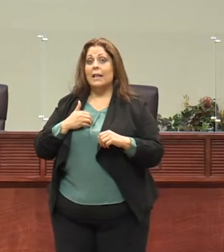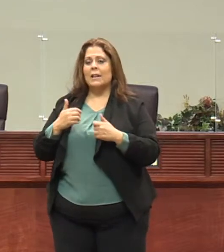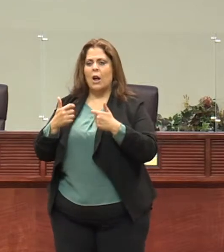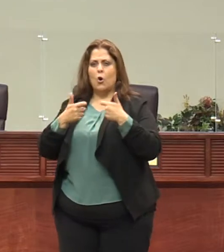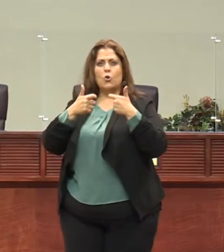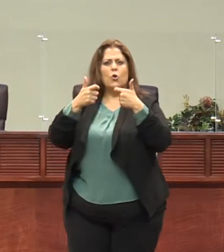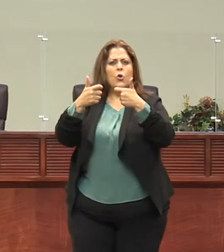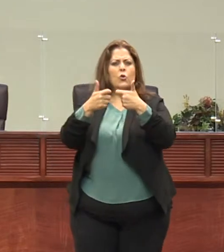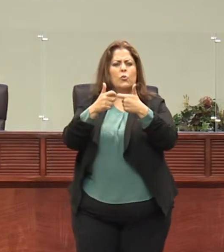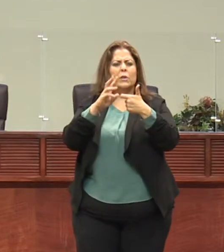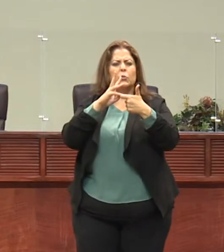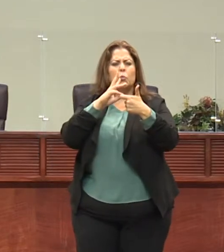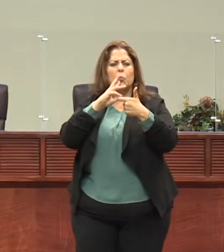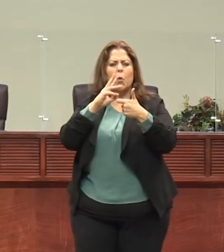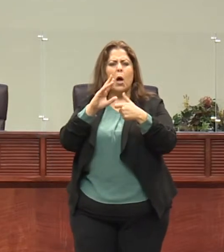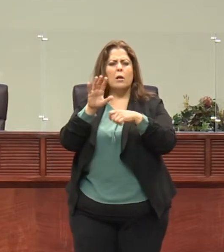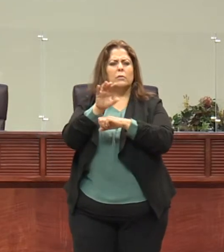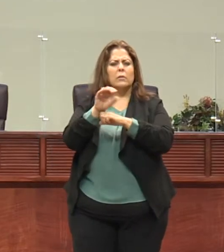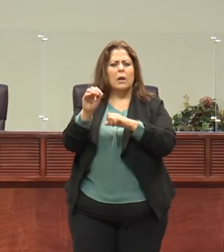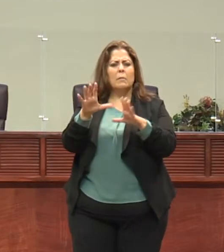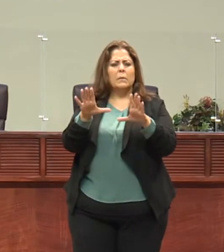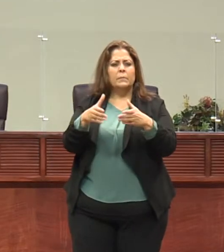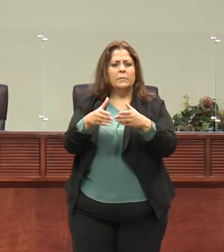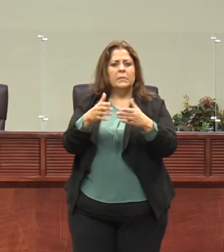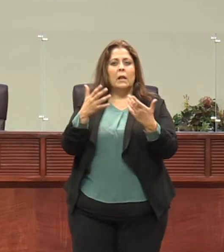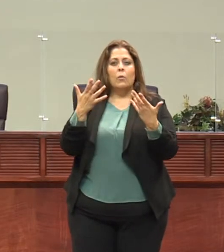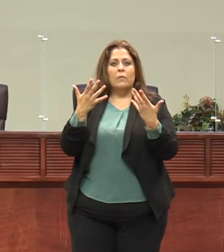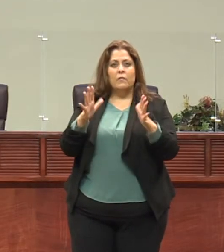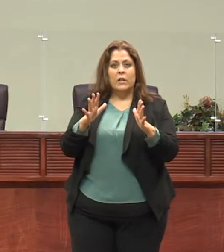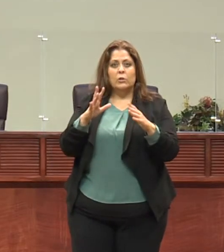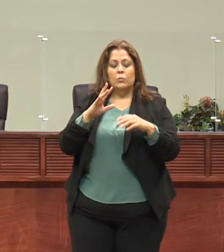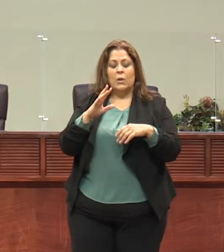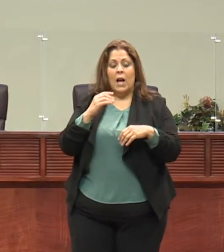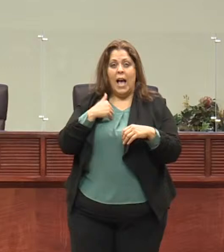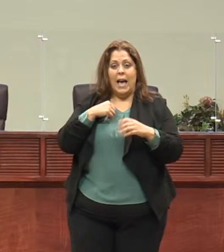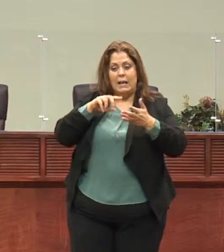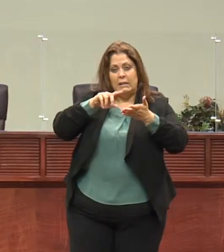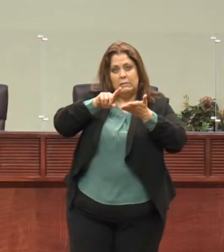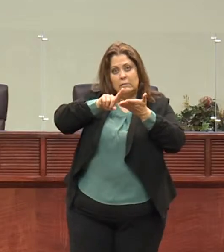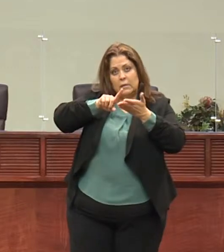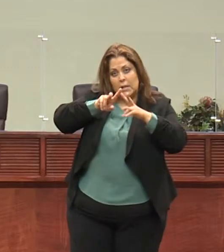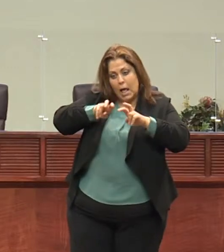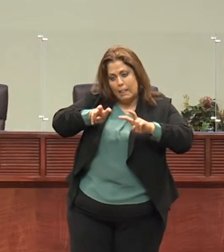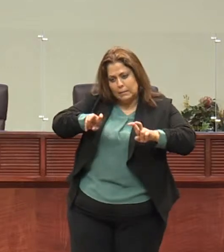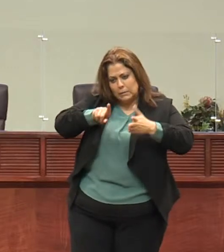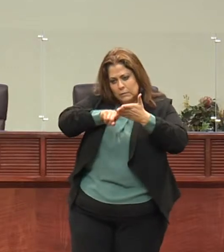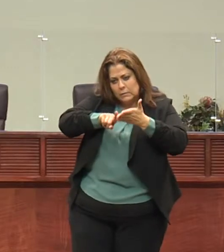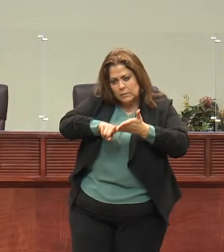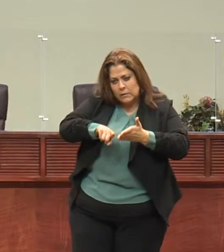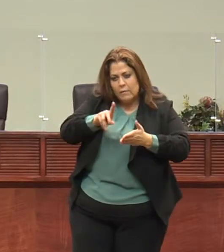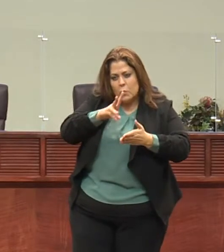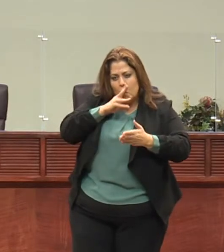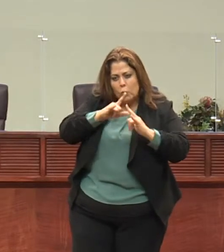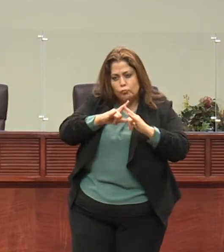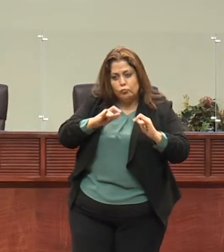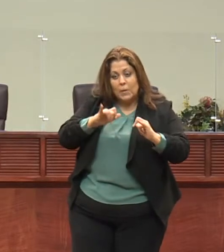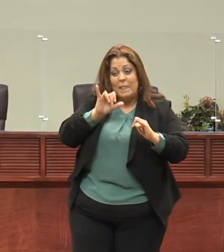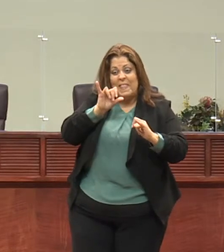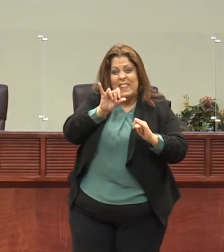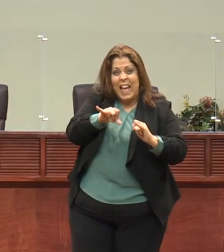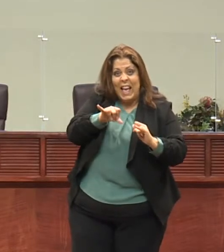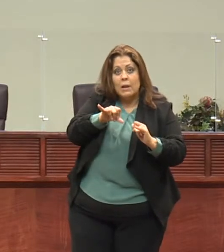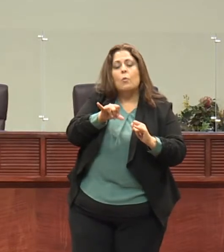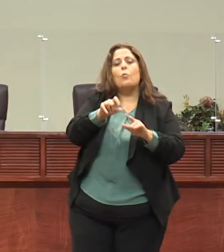division, where we talked about some of the analysis that we have been doing, we have our department head,